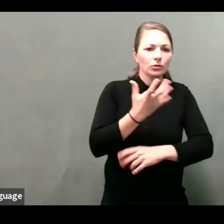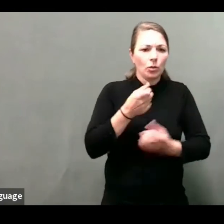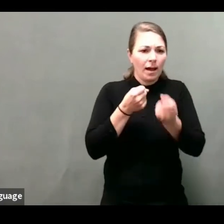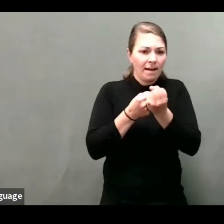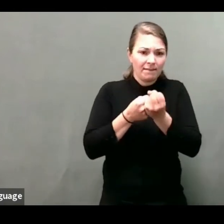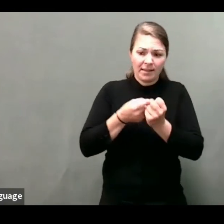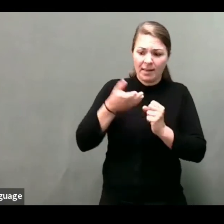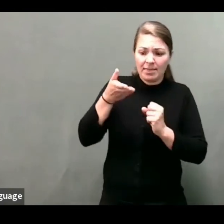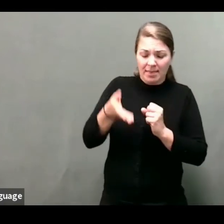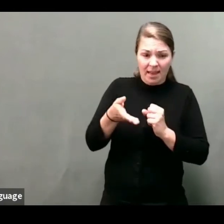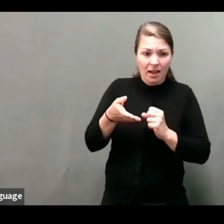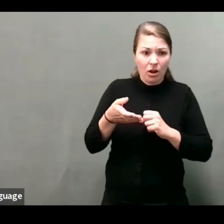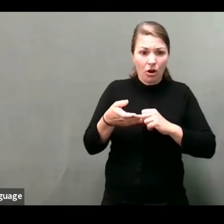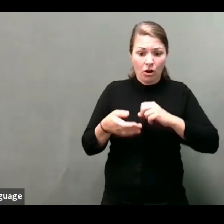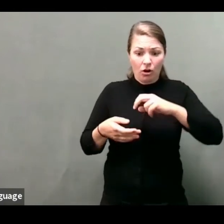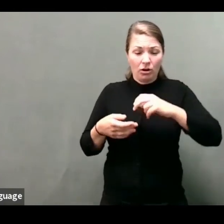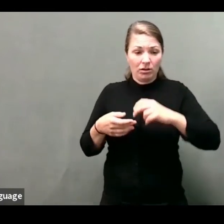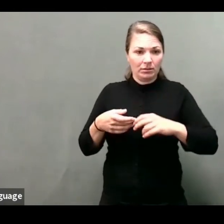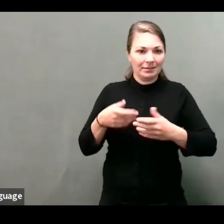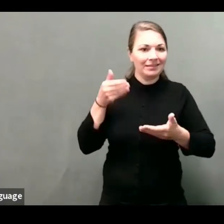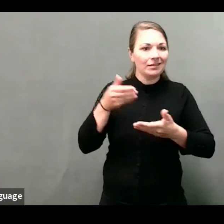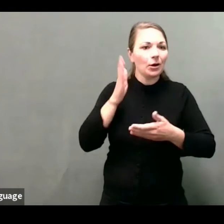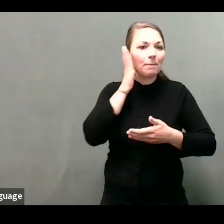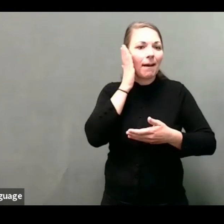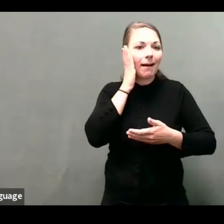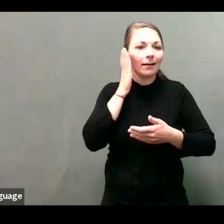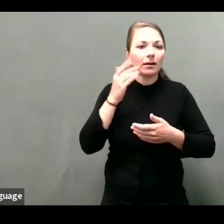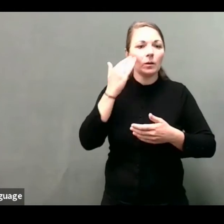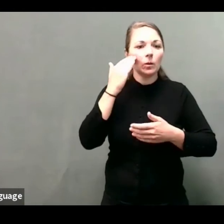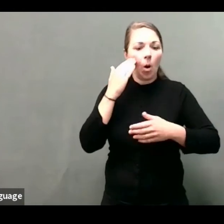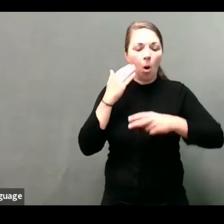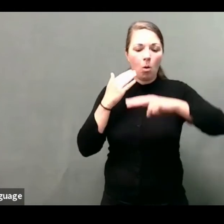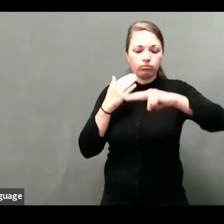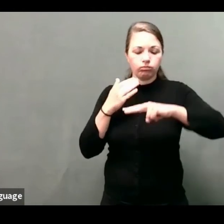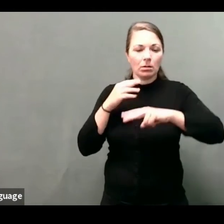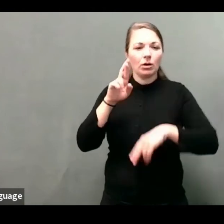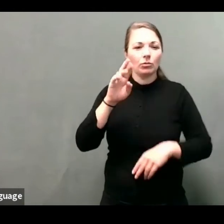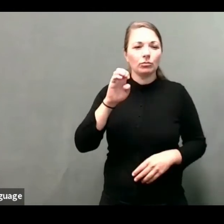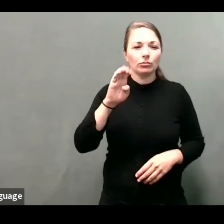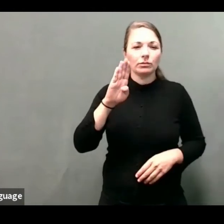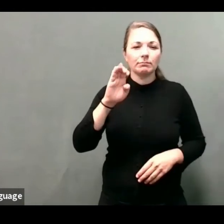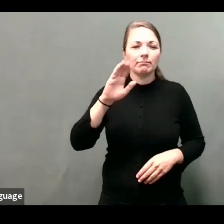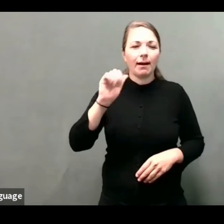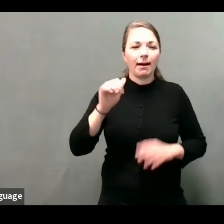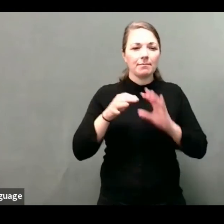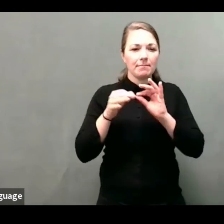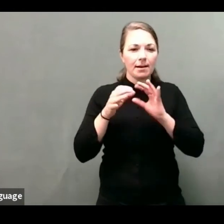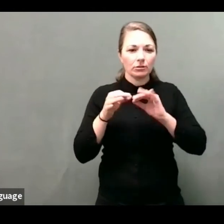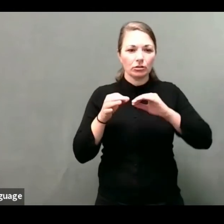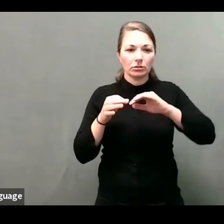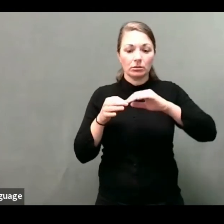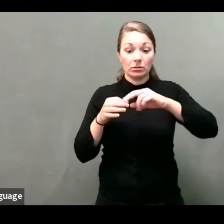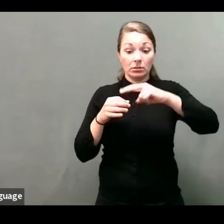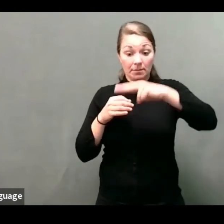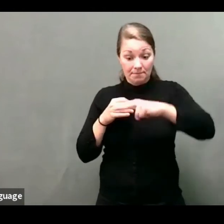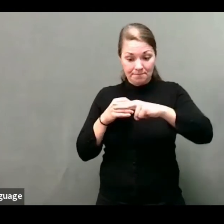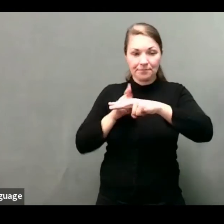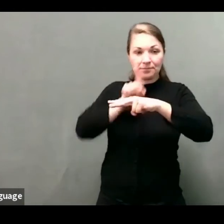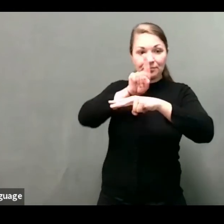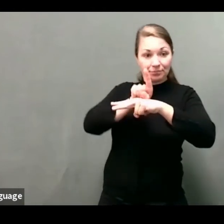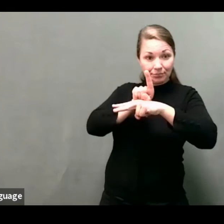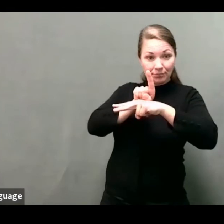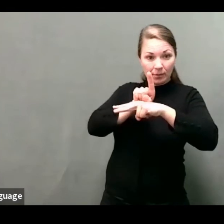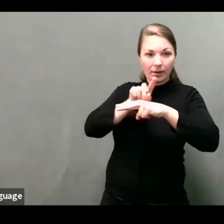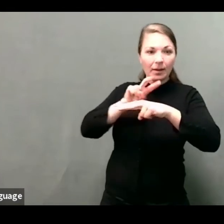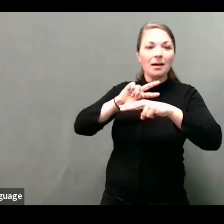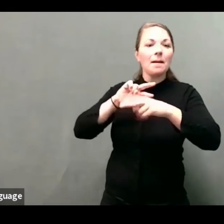at the bedside during this. Like Rebecca mentioned, being at the head of the bed can often mean that there's, absolutely no